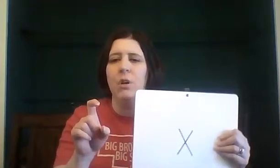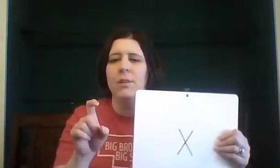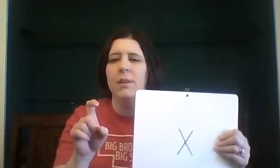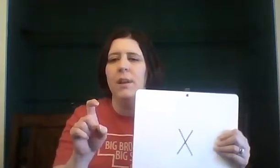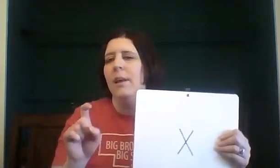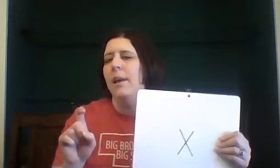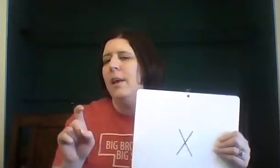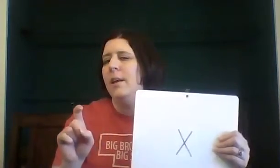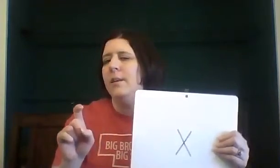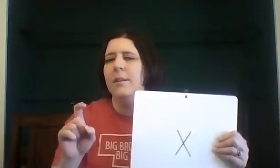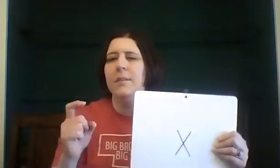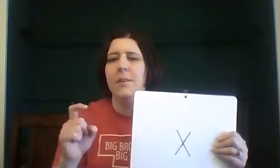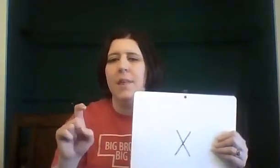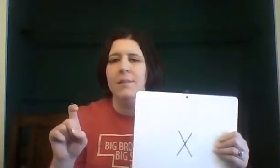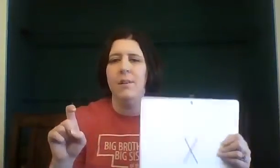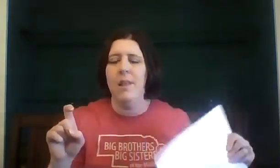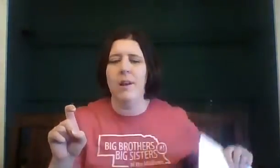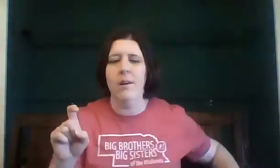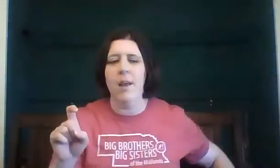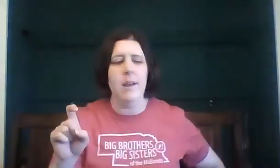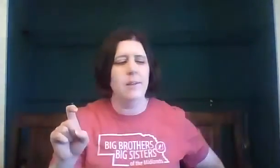crooked, and so that's your letter X.